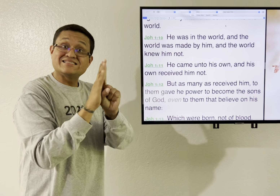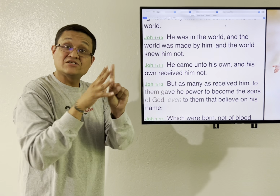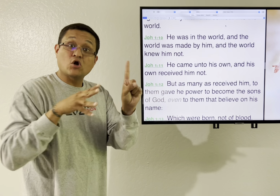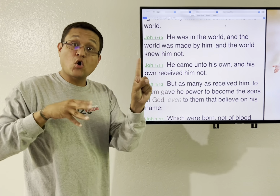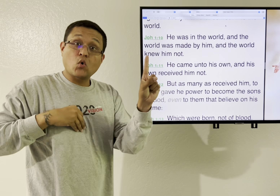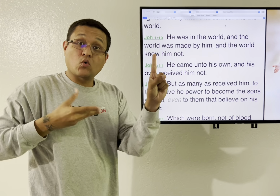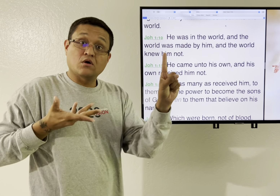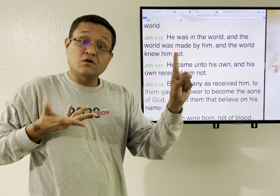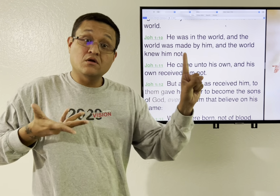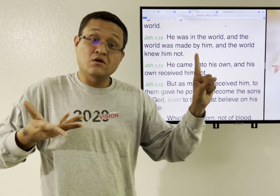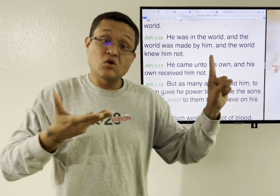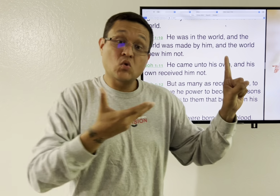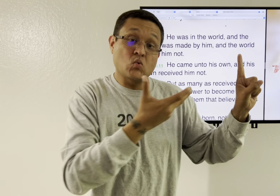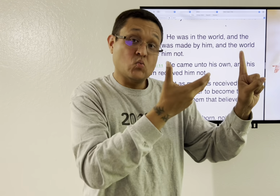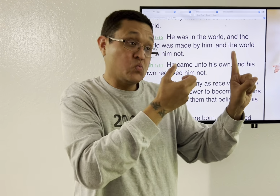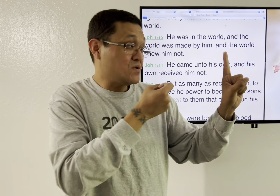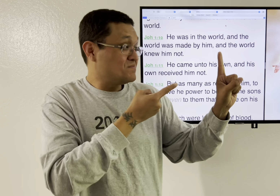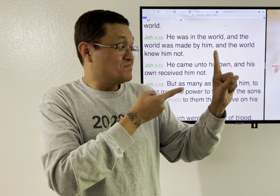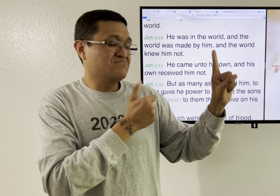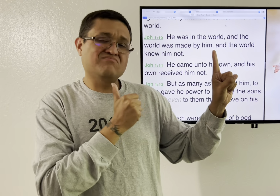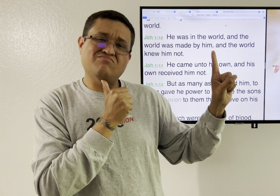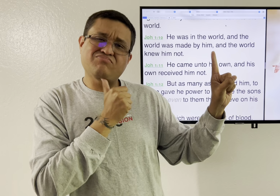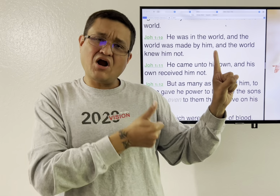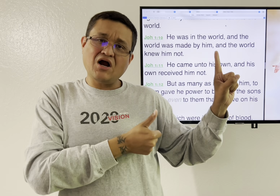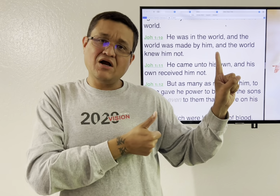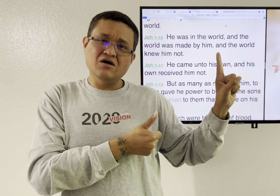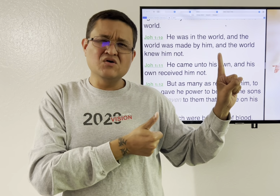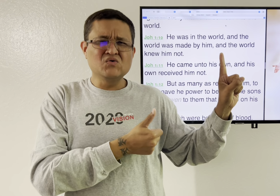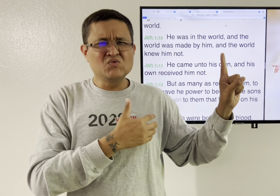He came unto his own, and his own received him not.